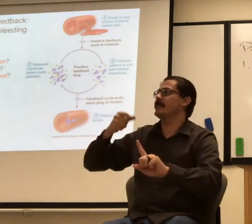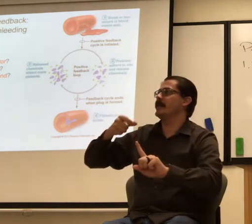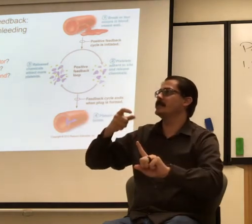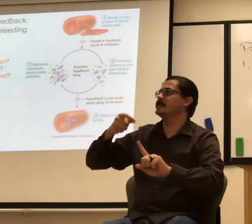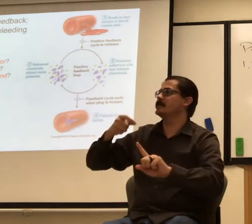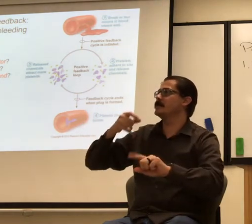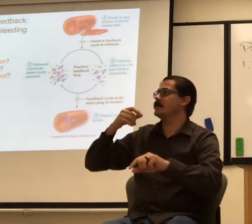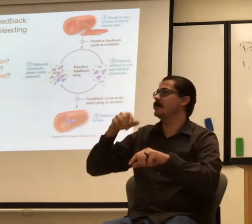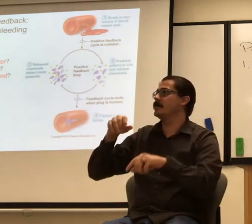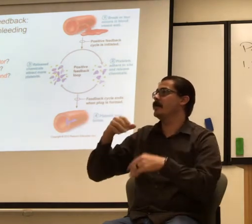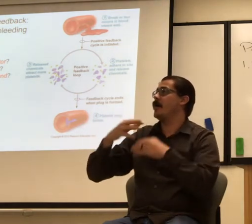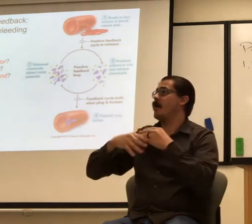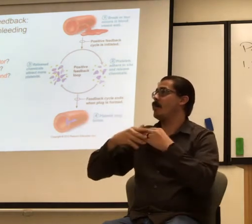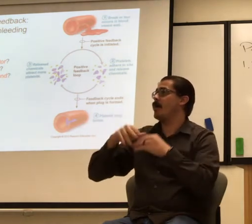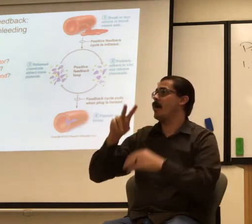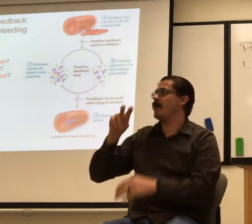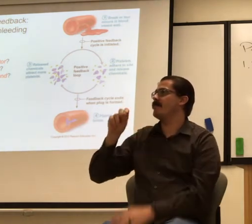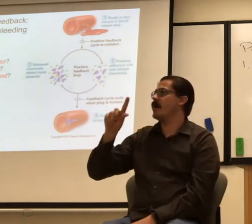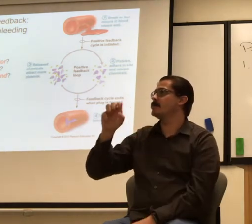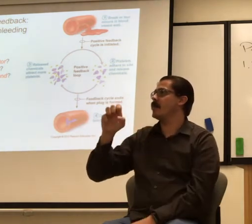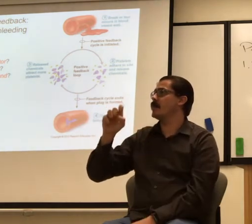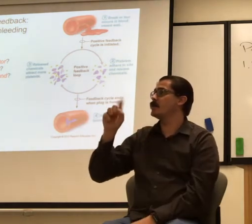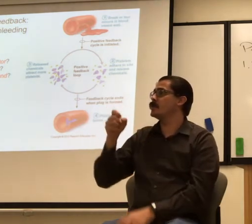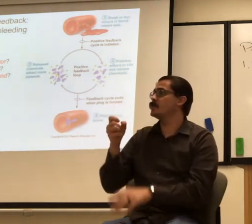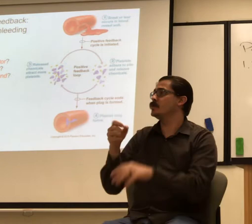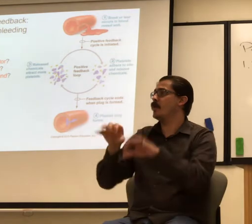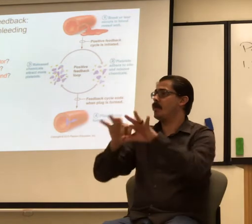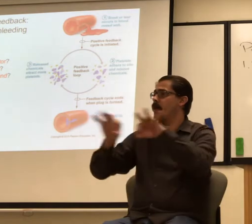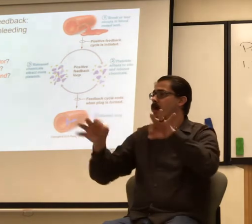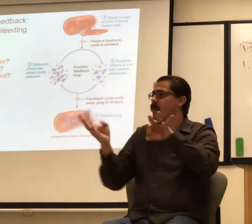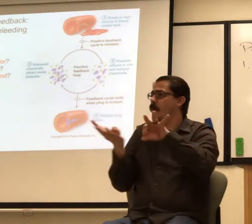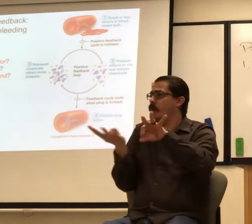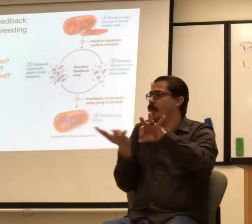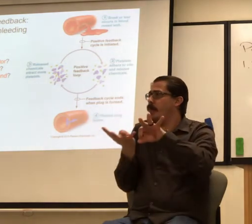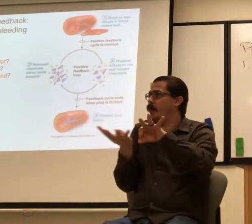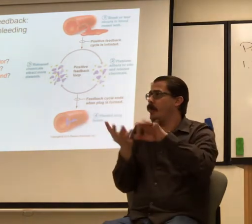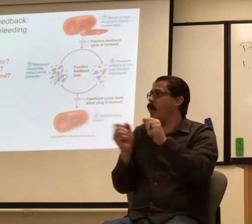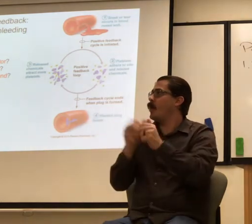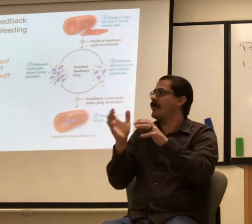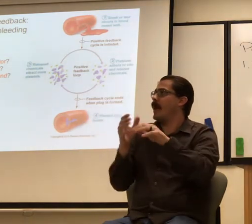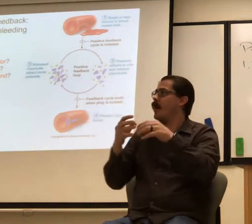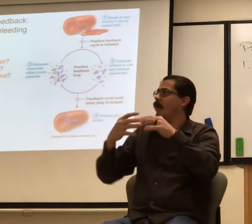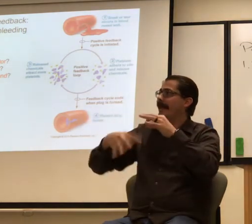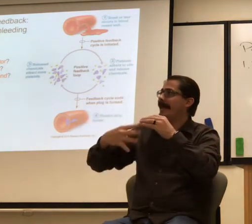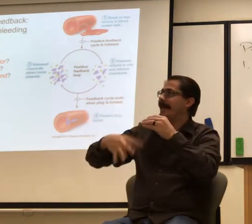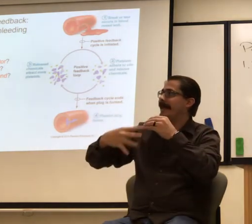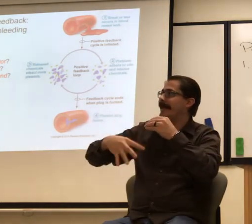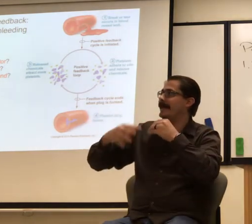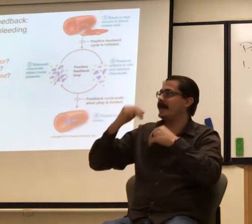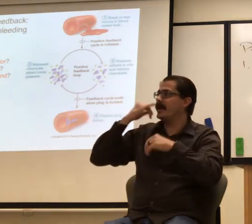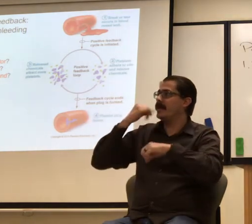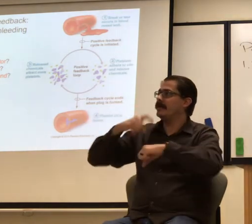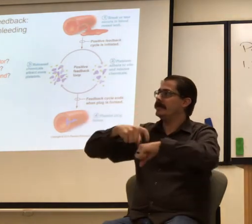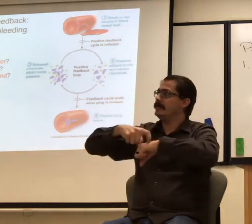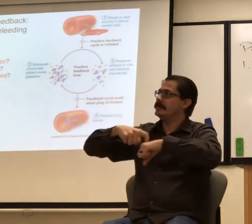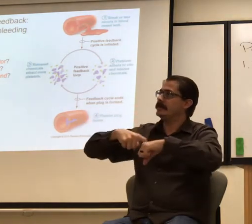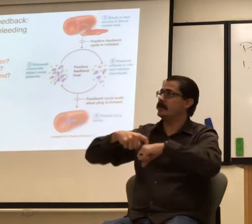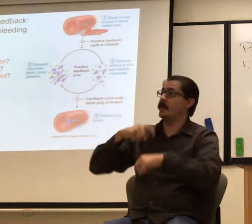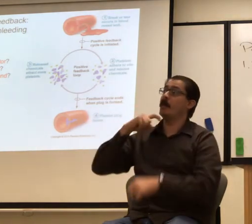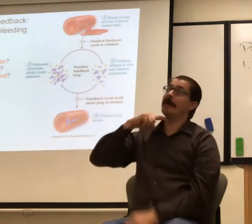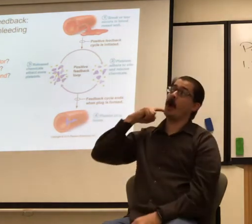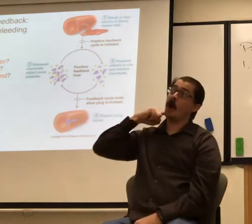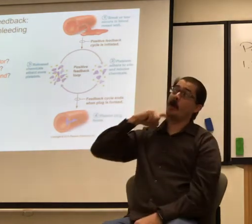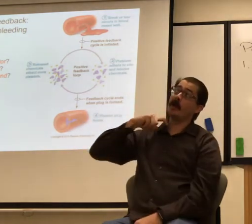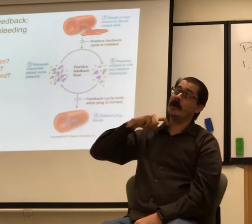Blood vessels are supposed to carry blood to capillary beds without leaking. So if you get a nick in a big artery and it